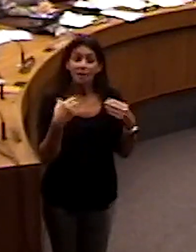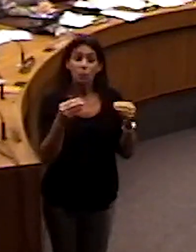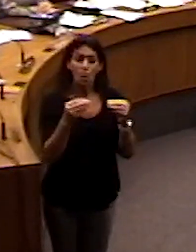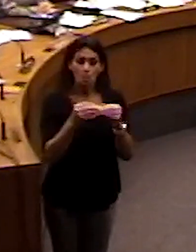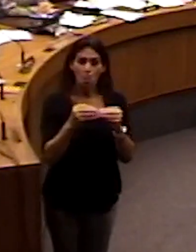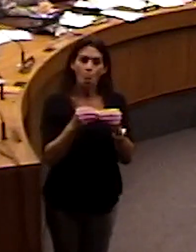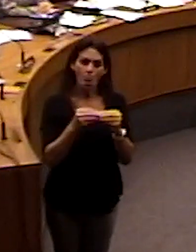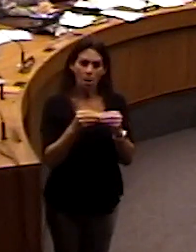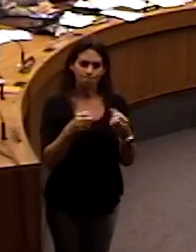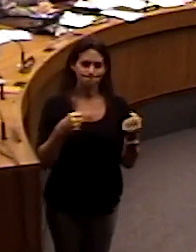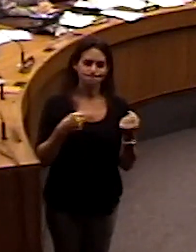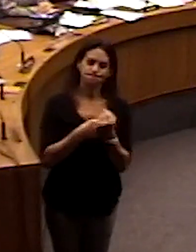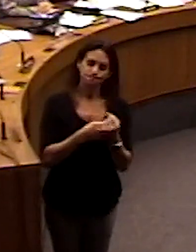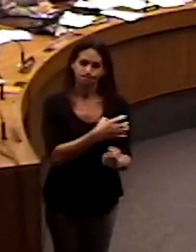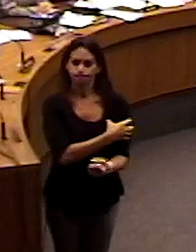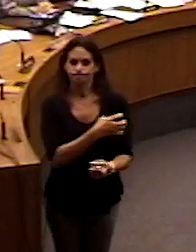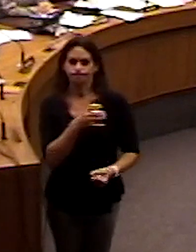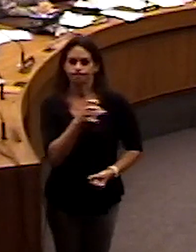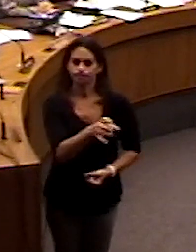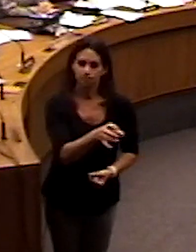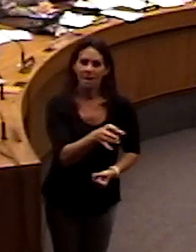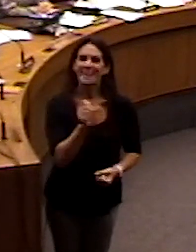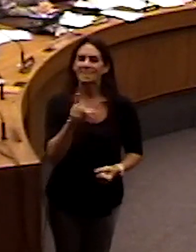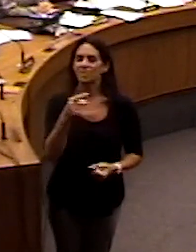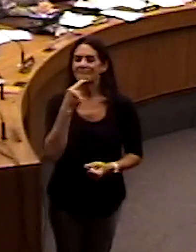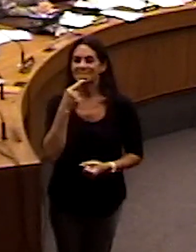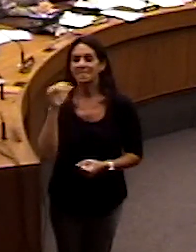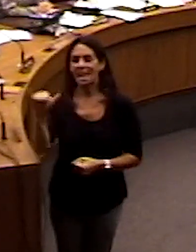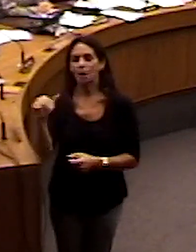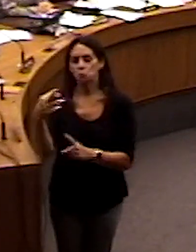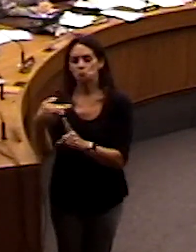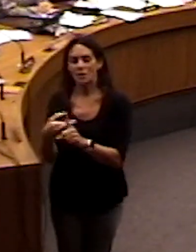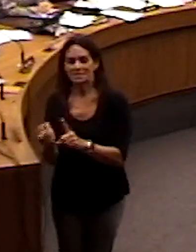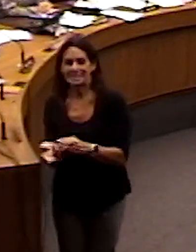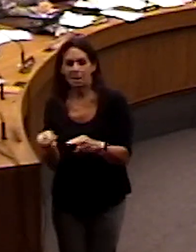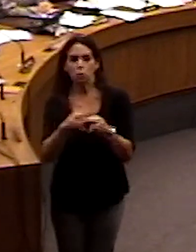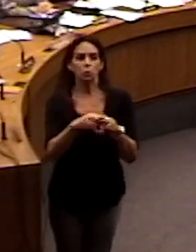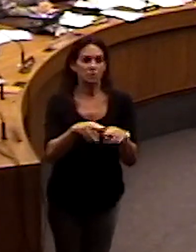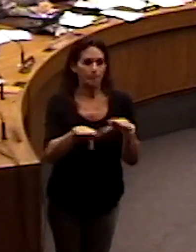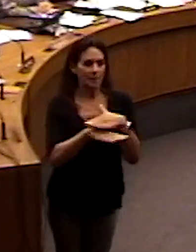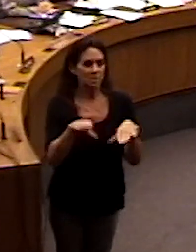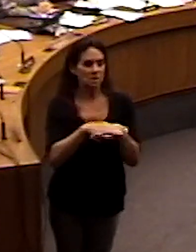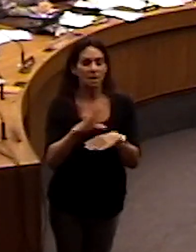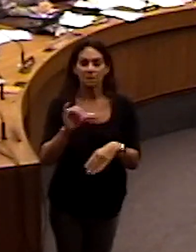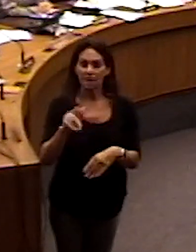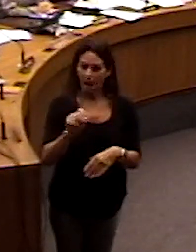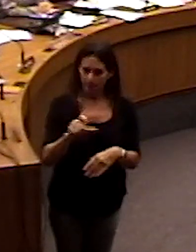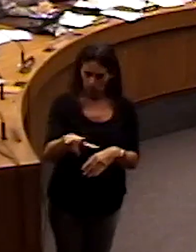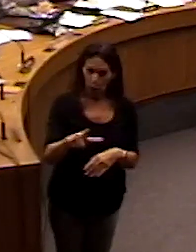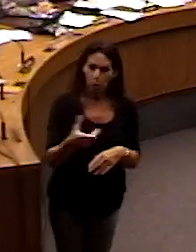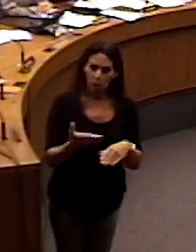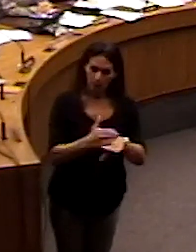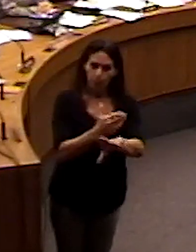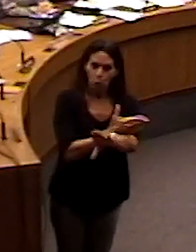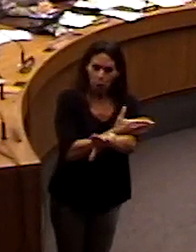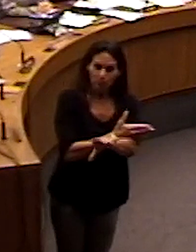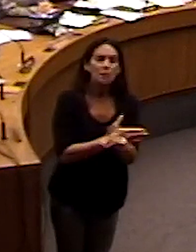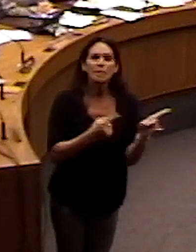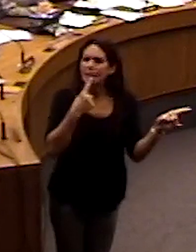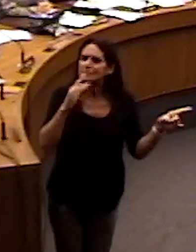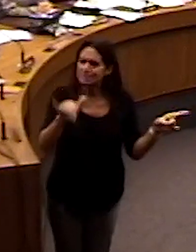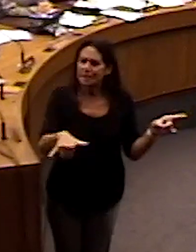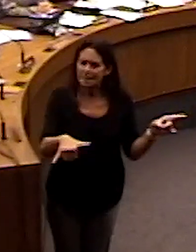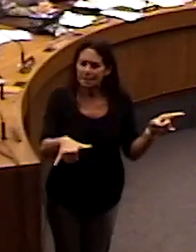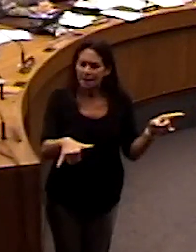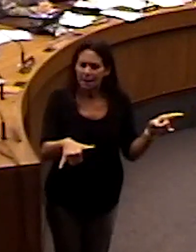fact they were coming in for rent increase based upon capital improvements that they made. which they do. That's... Well, at least the